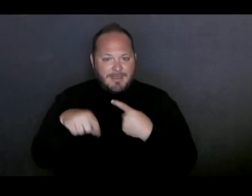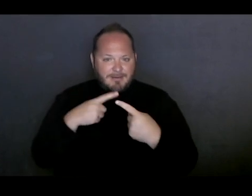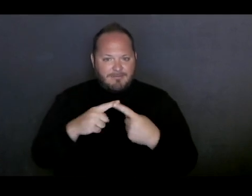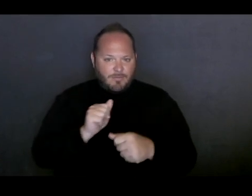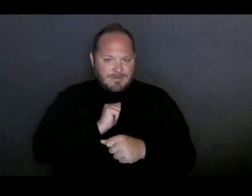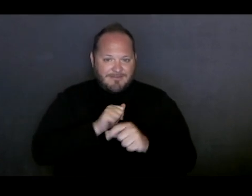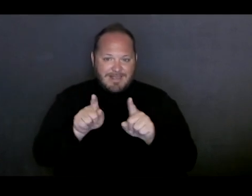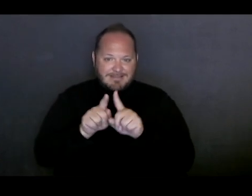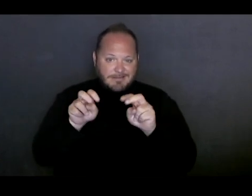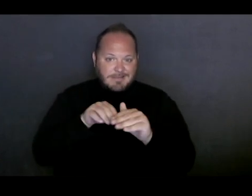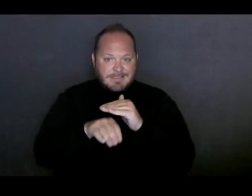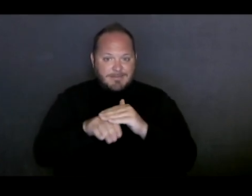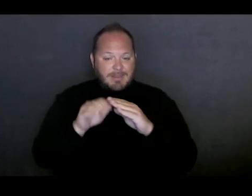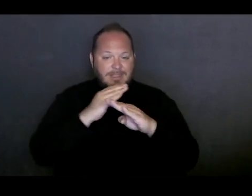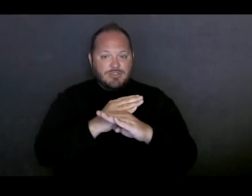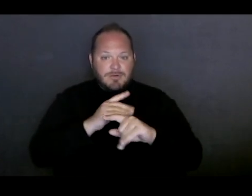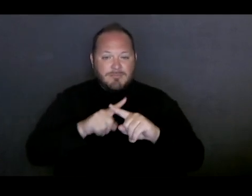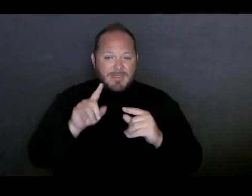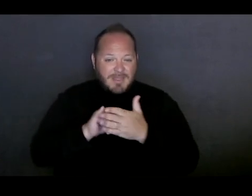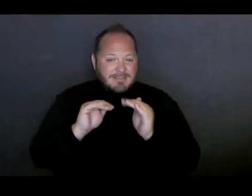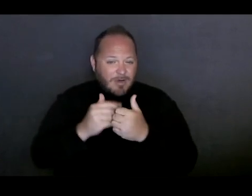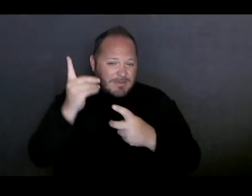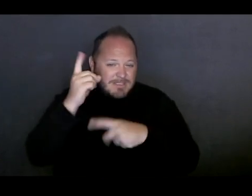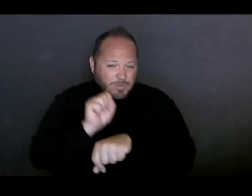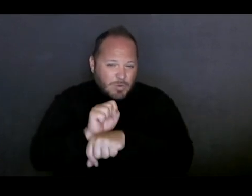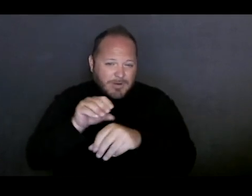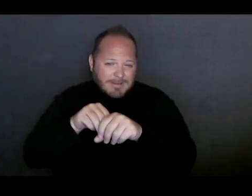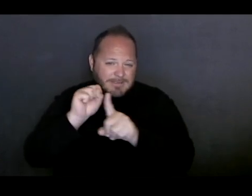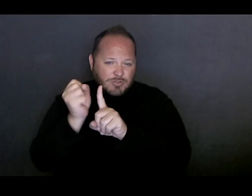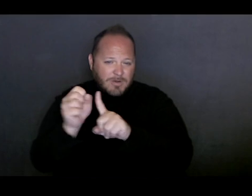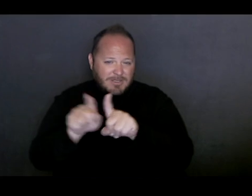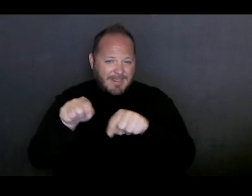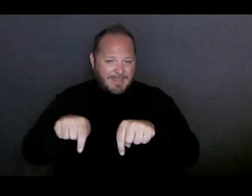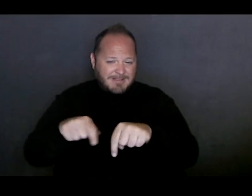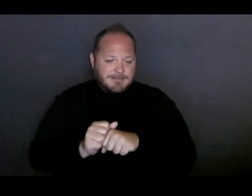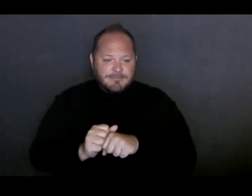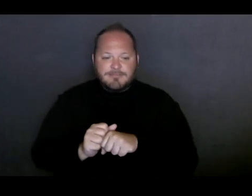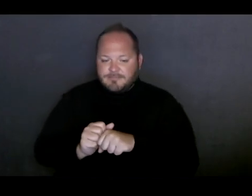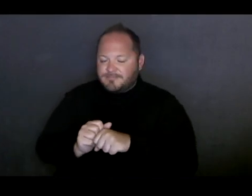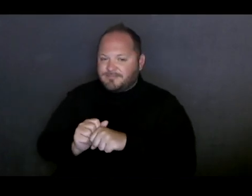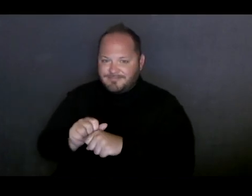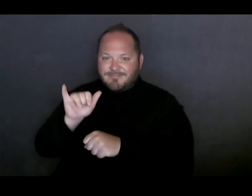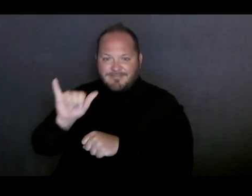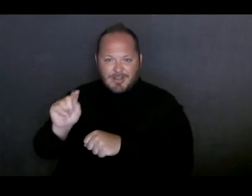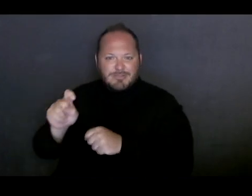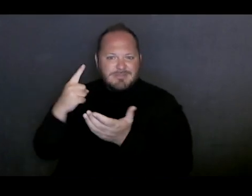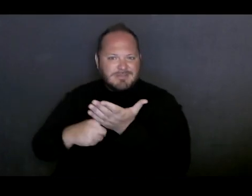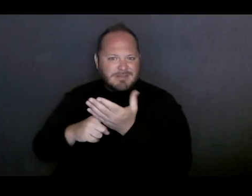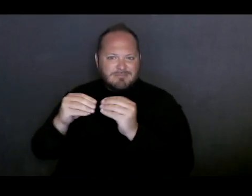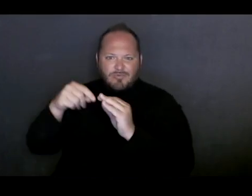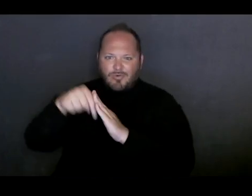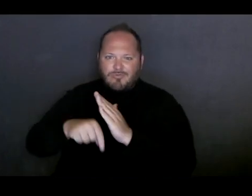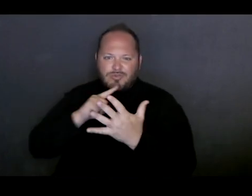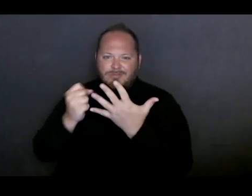this. And so, yeah, something that should be I discussed more, put in the forefront of the conversation rather than